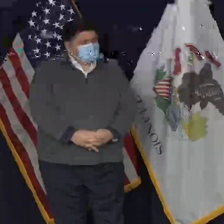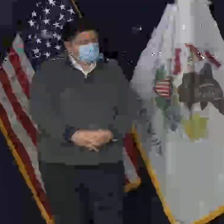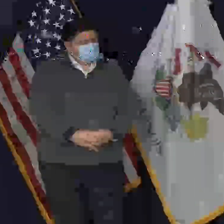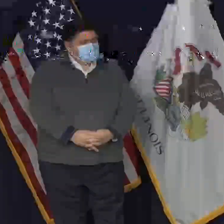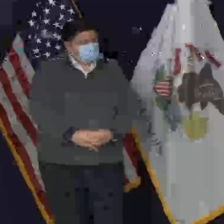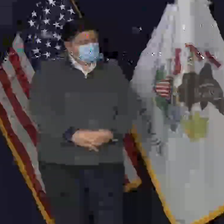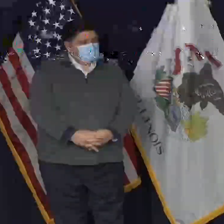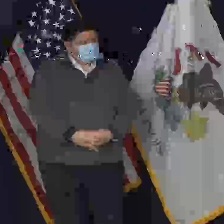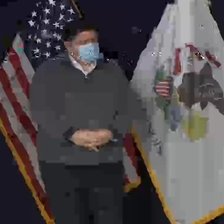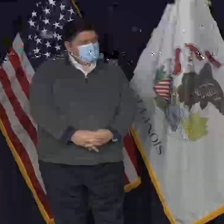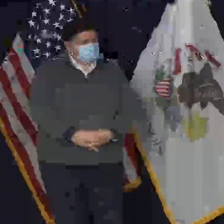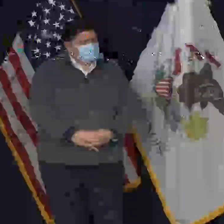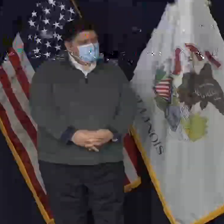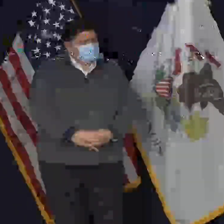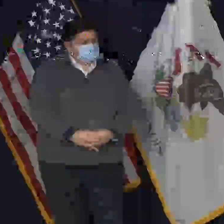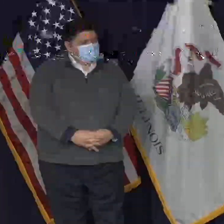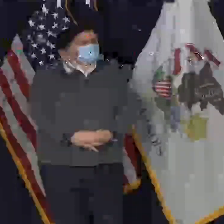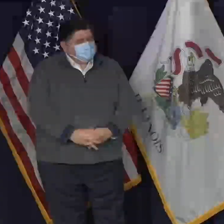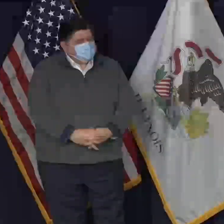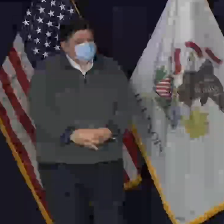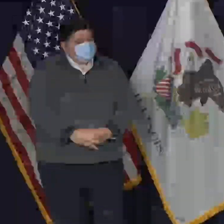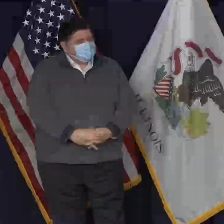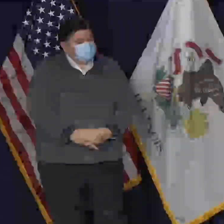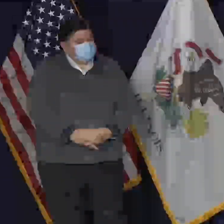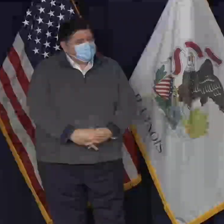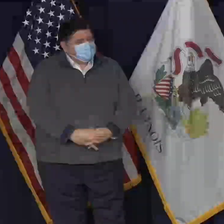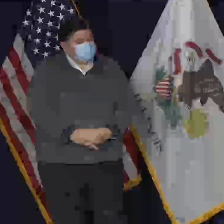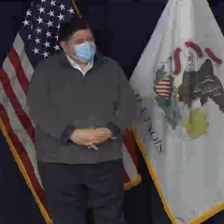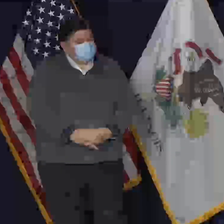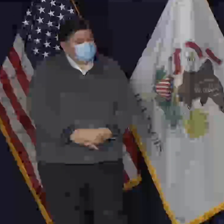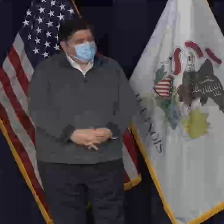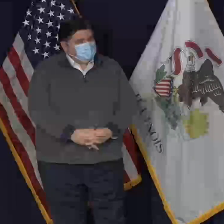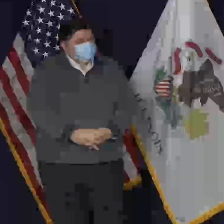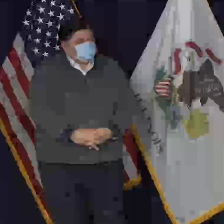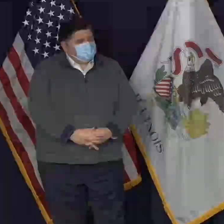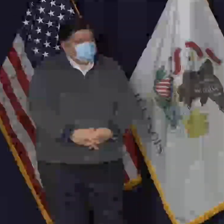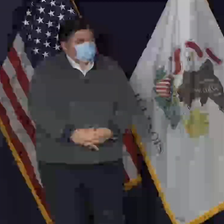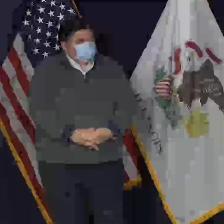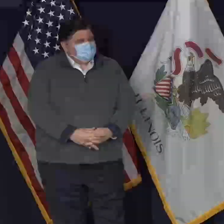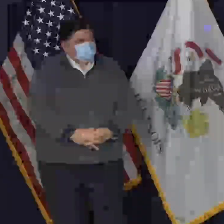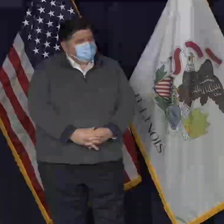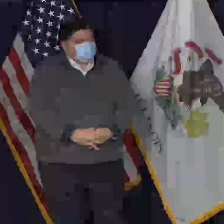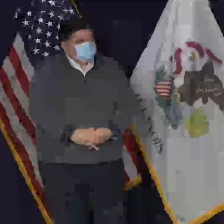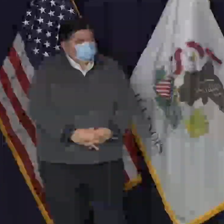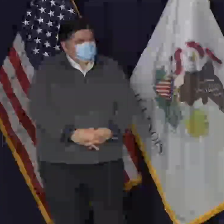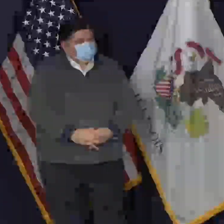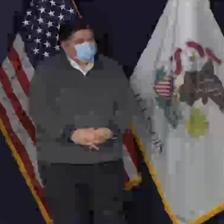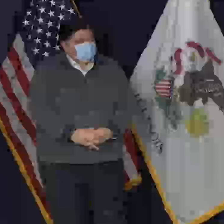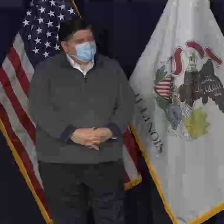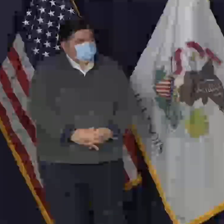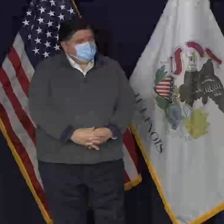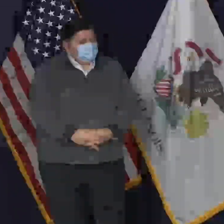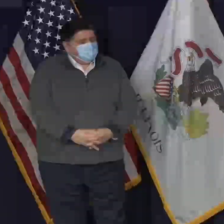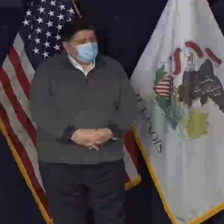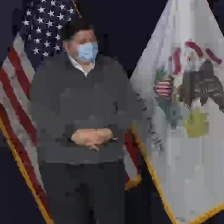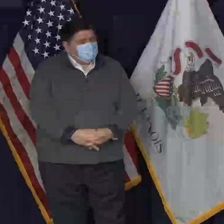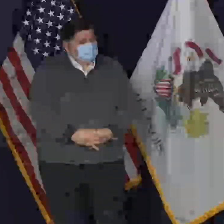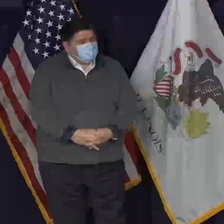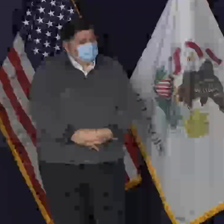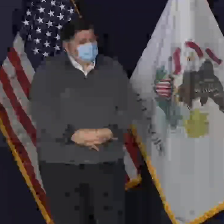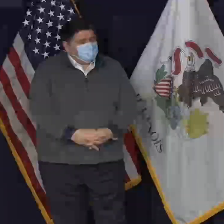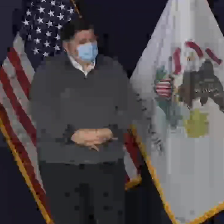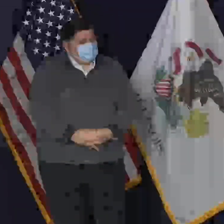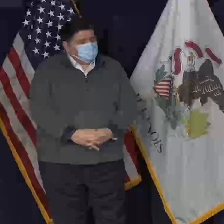invitación para hablar con ustedes. Exhorto a las personas a visitar nuestro sitio de web illinoisunidos.com para obtener información